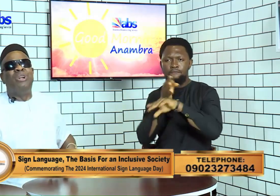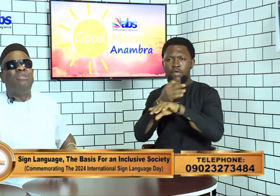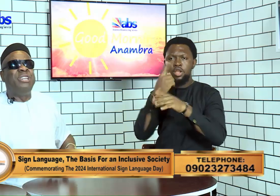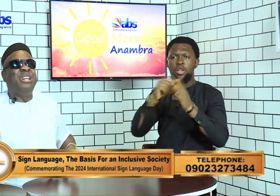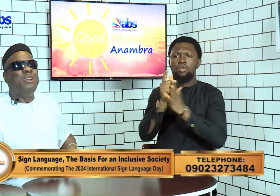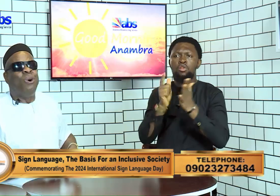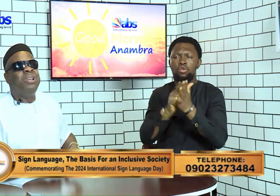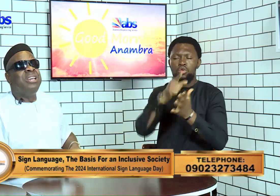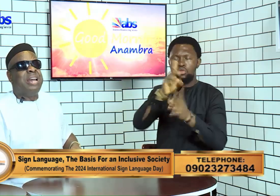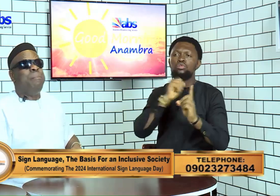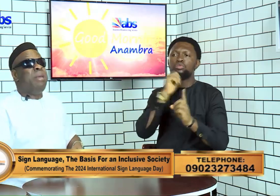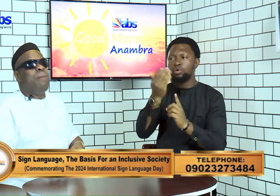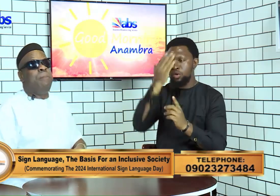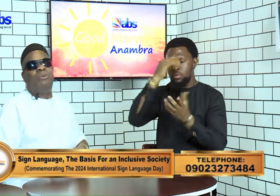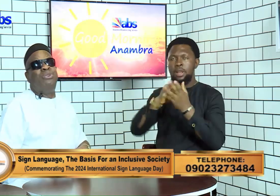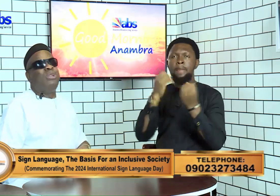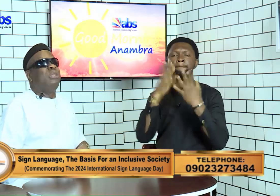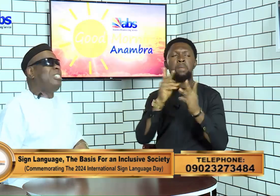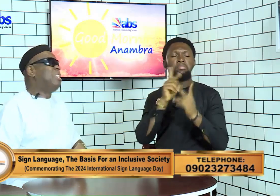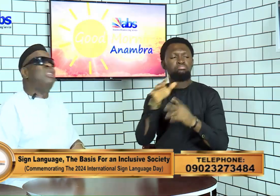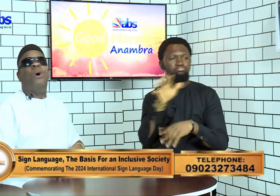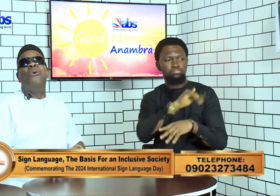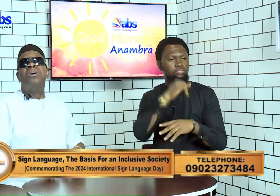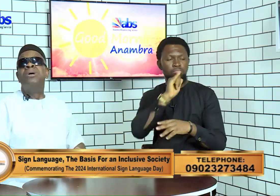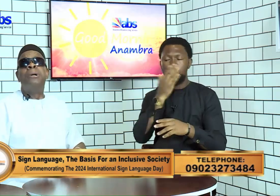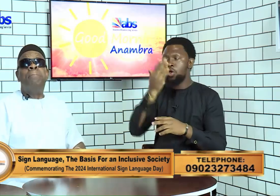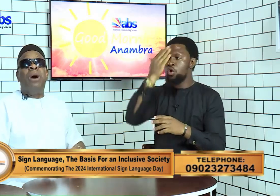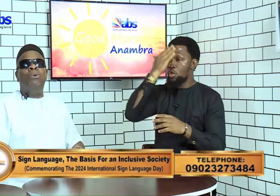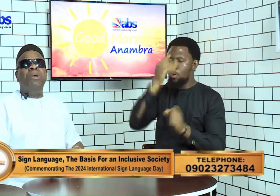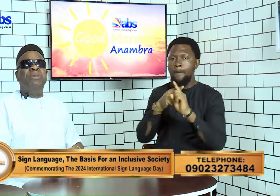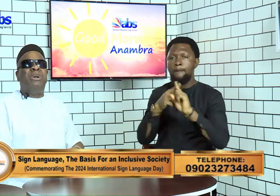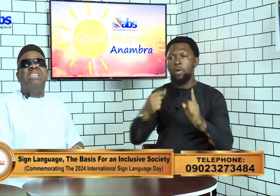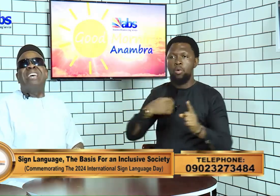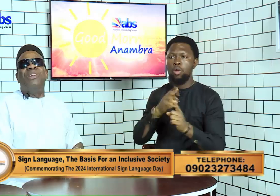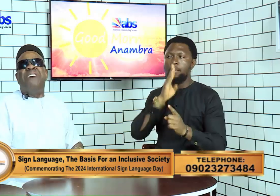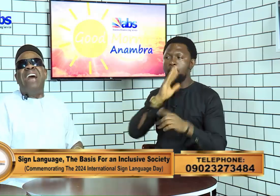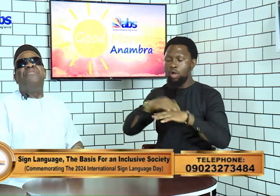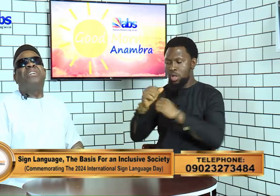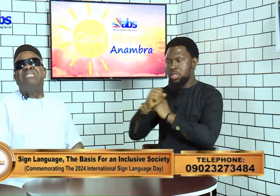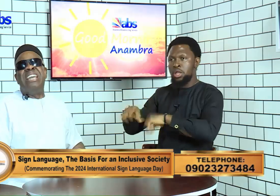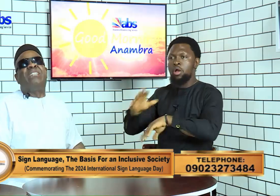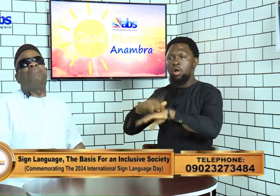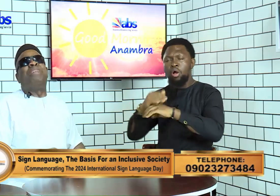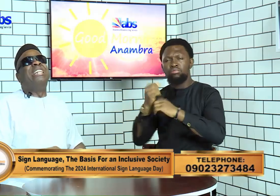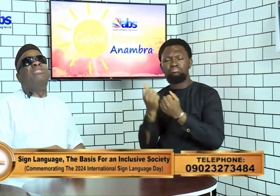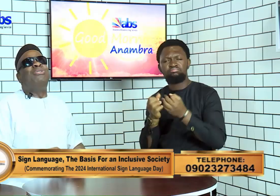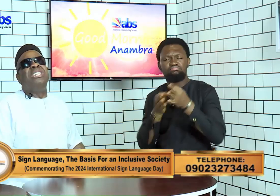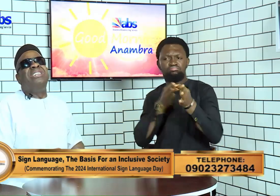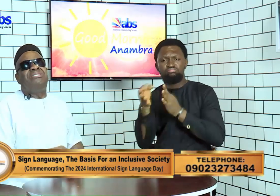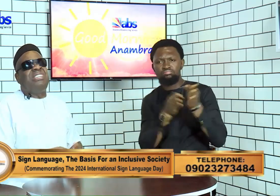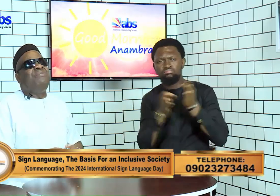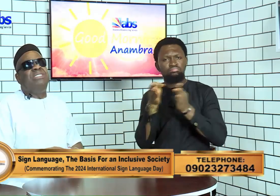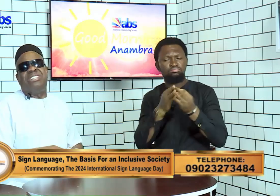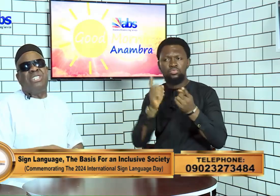do not yet know, that many people do not yet know. But we've been on the side of advocacy, explaining to